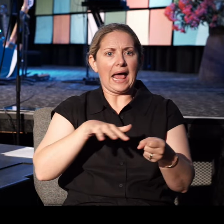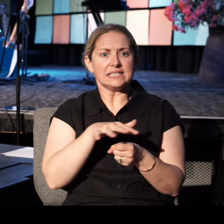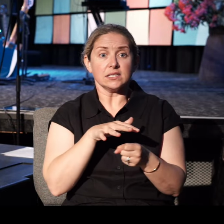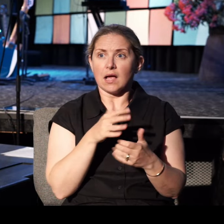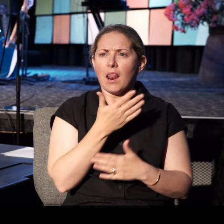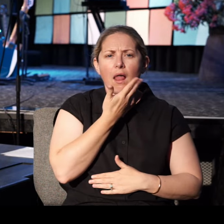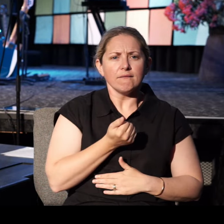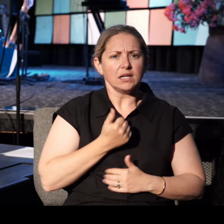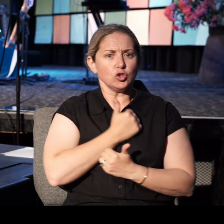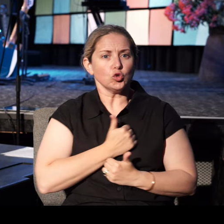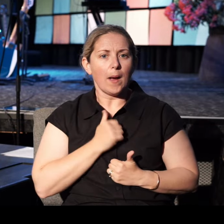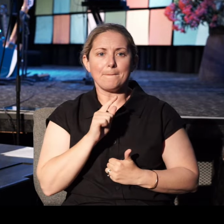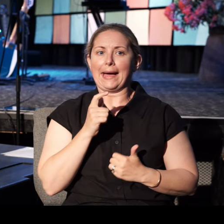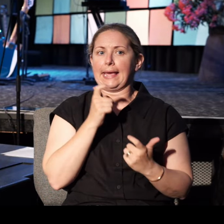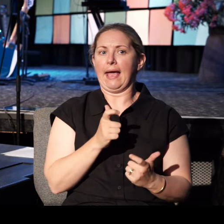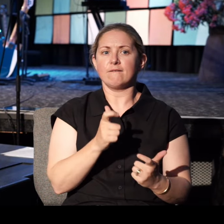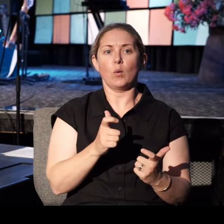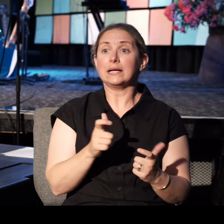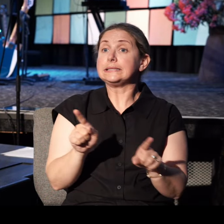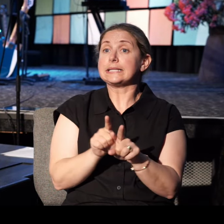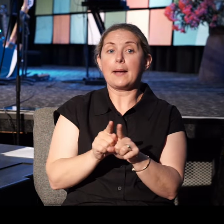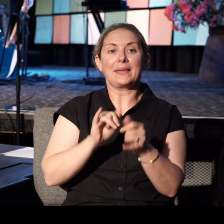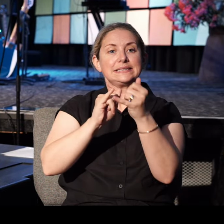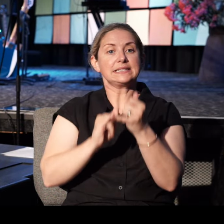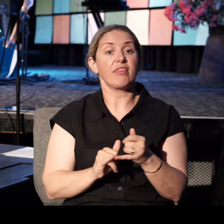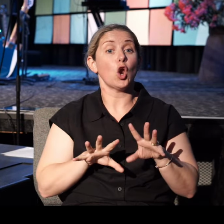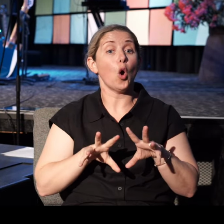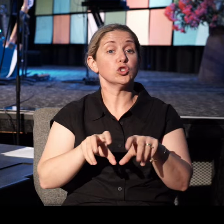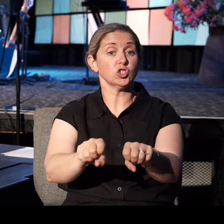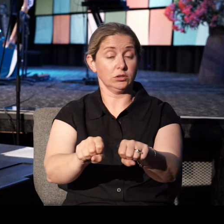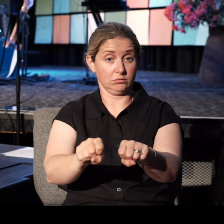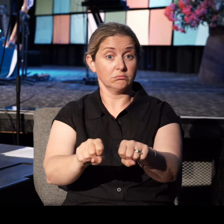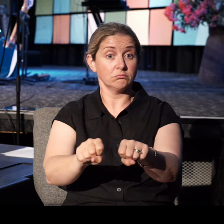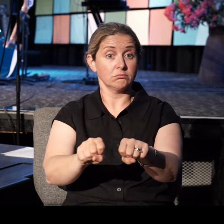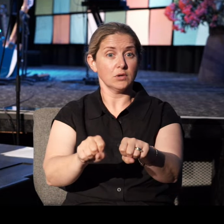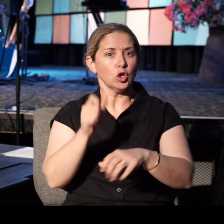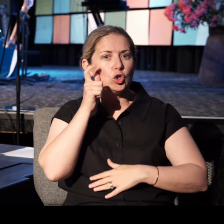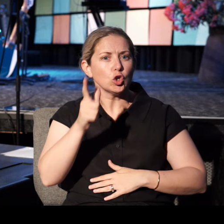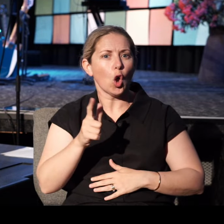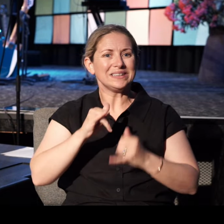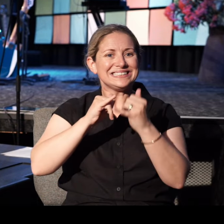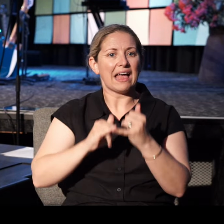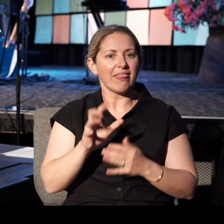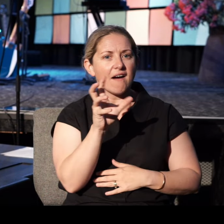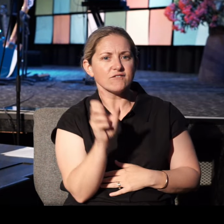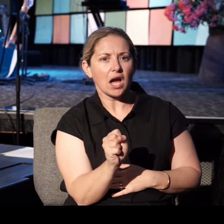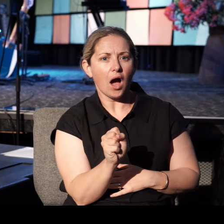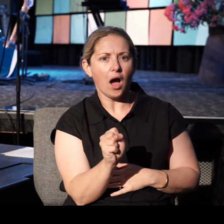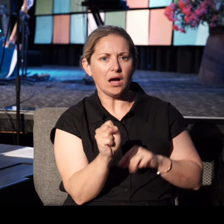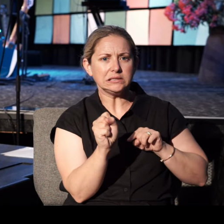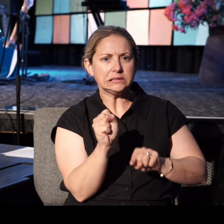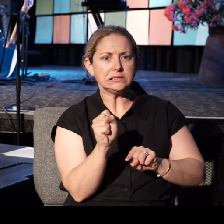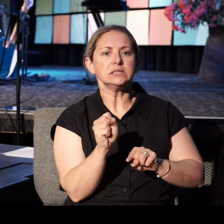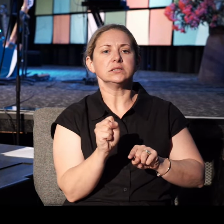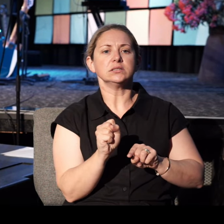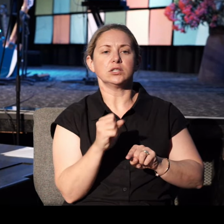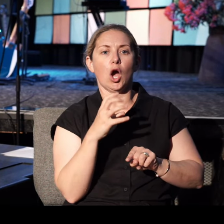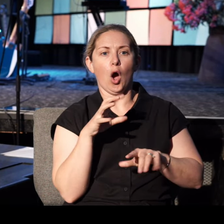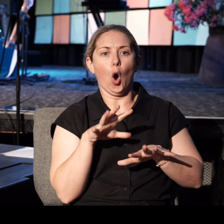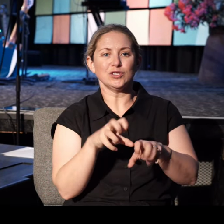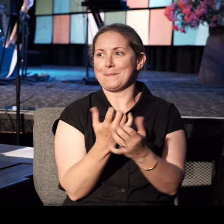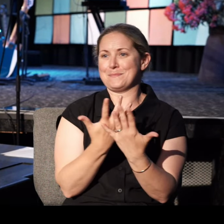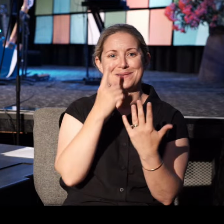care. The Southern Ocean is a place like that. You know, the ocean between South Africa, you get another mention, South Africa